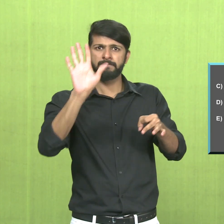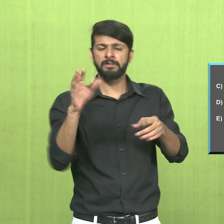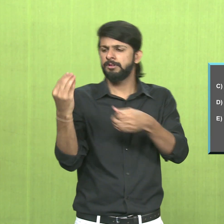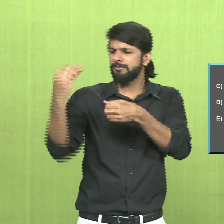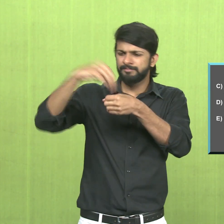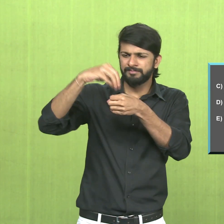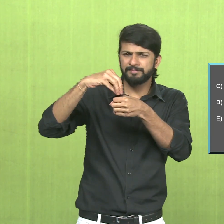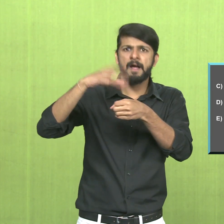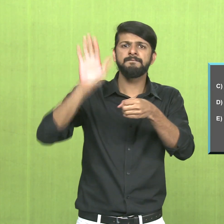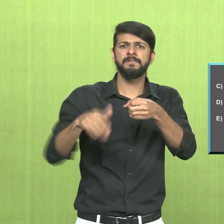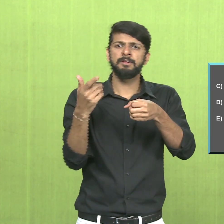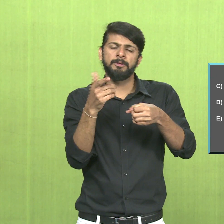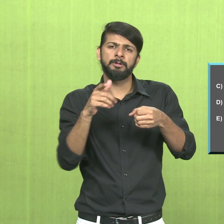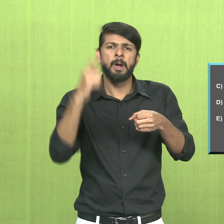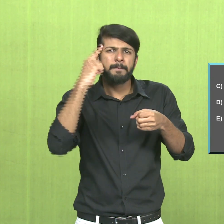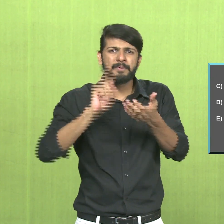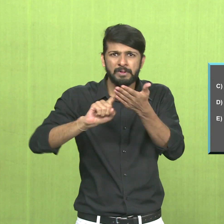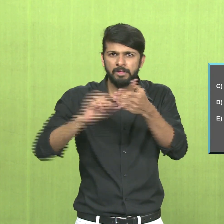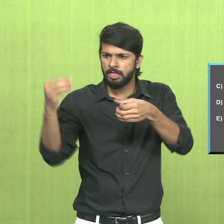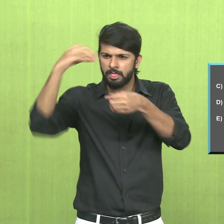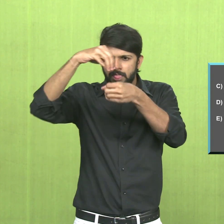wrapped with a layer of wood.